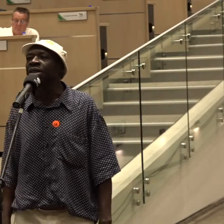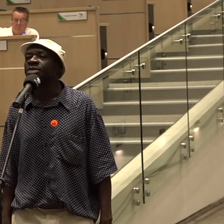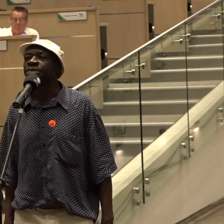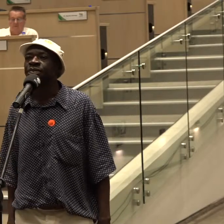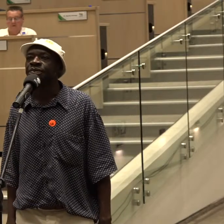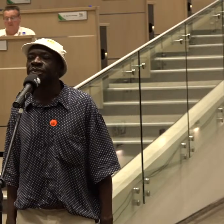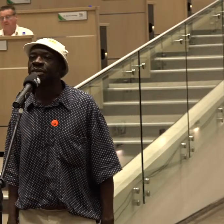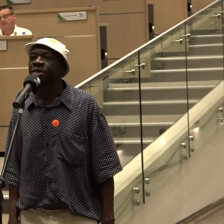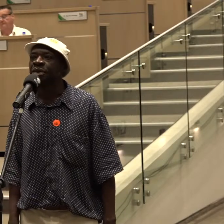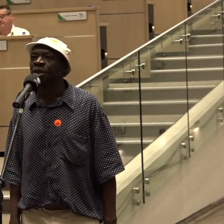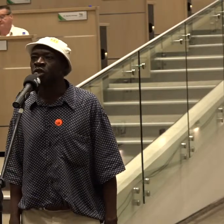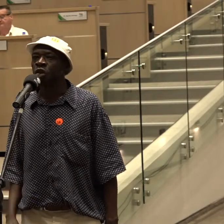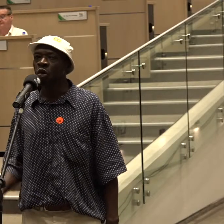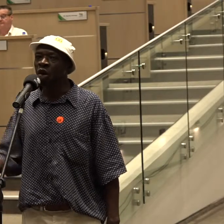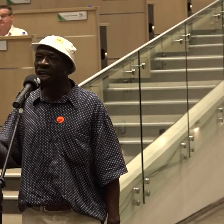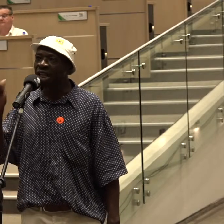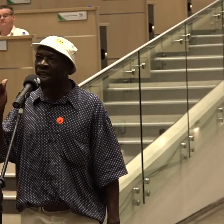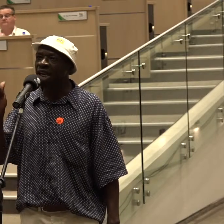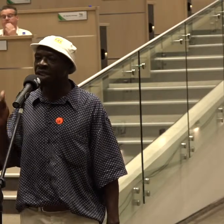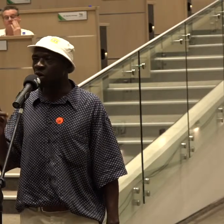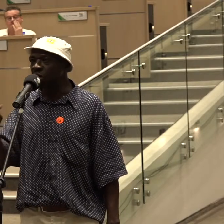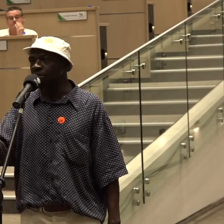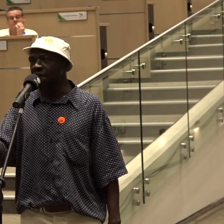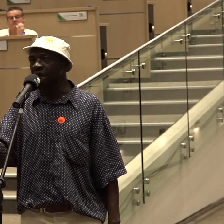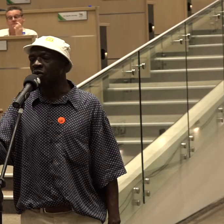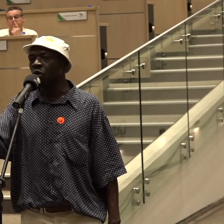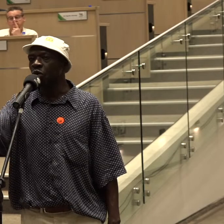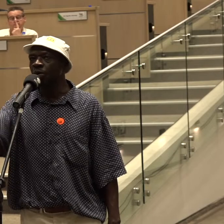foreign foreign